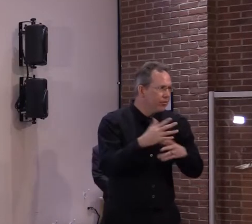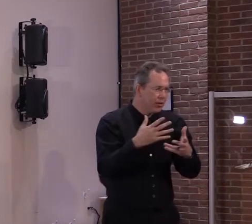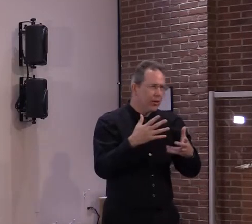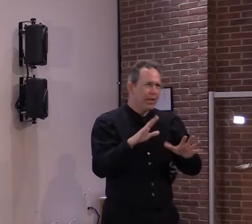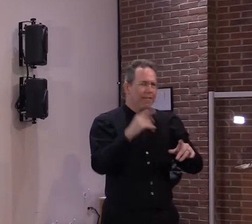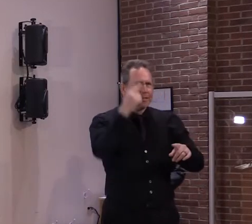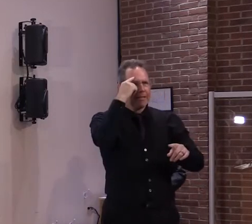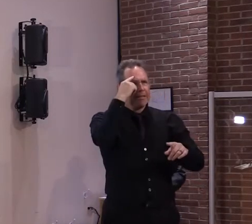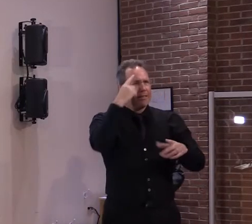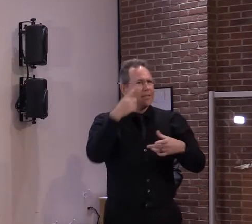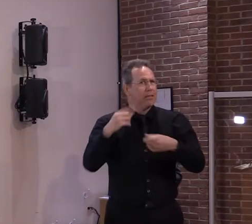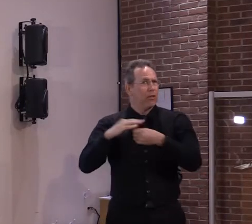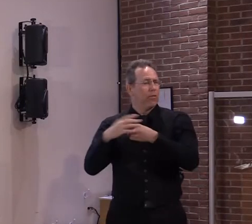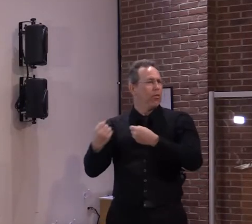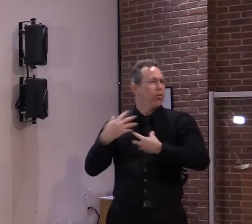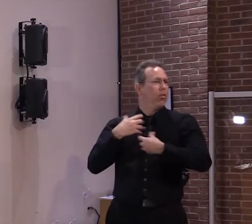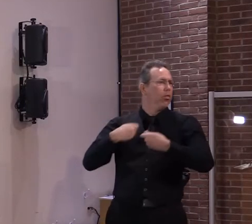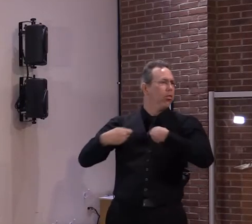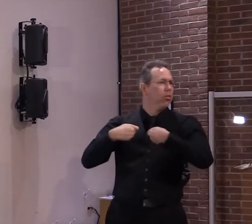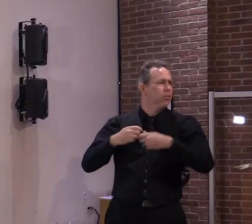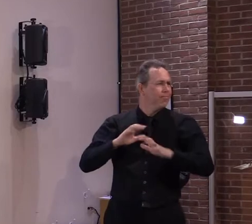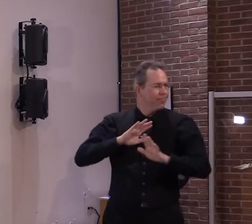programming around.